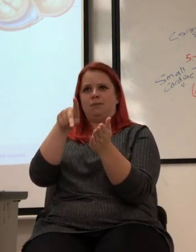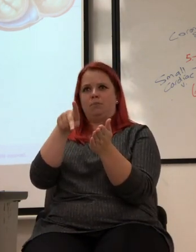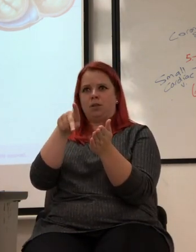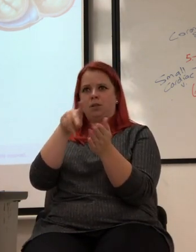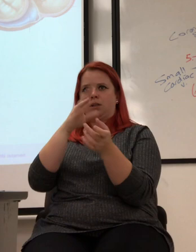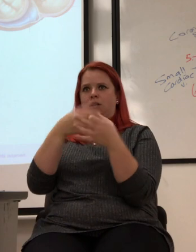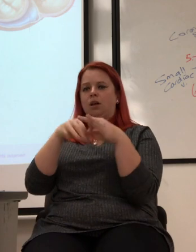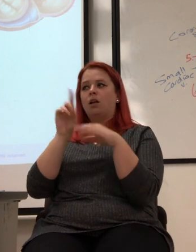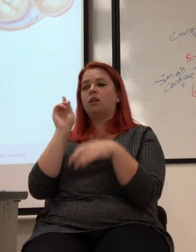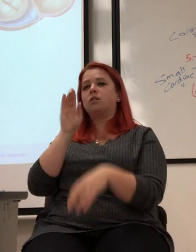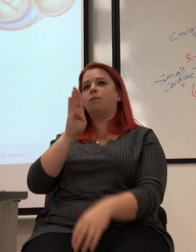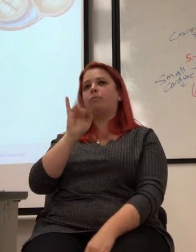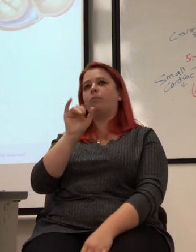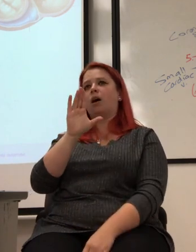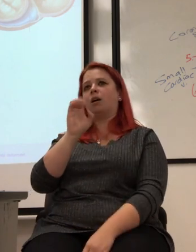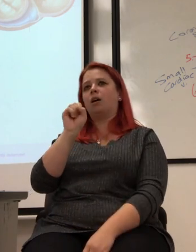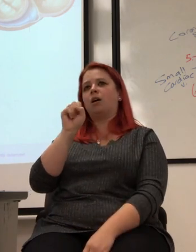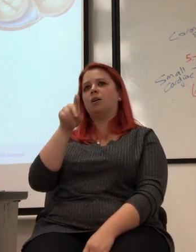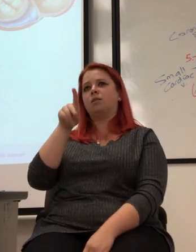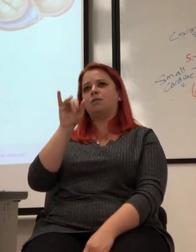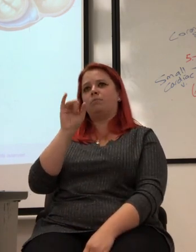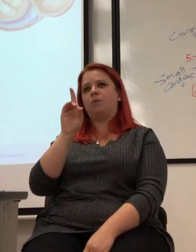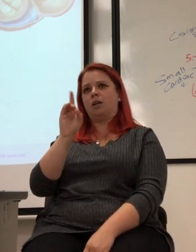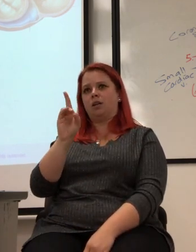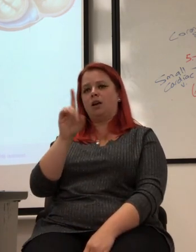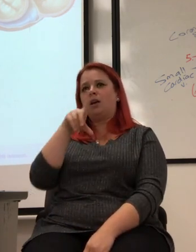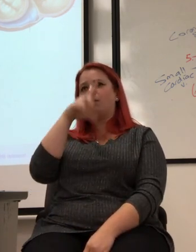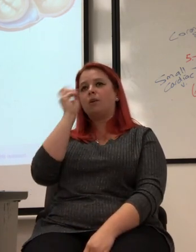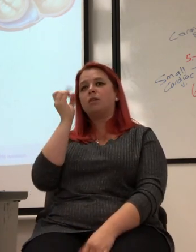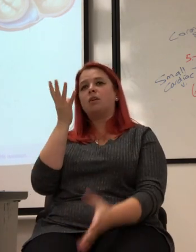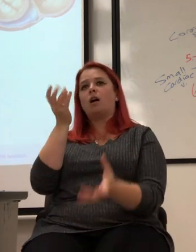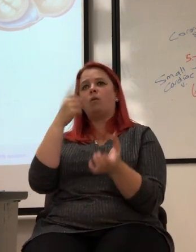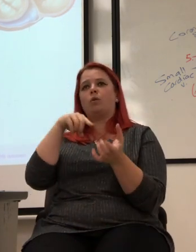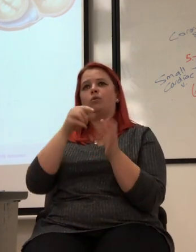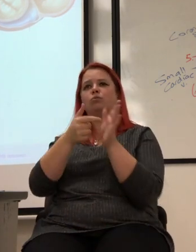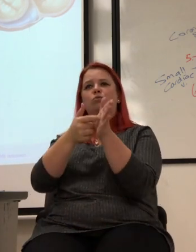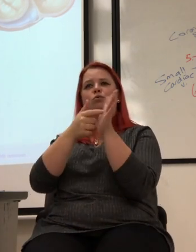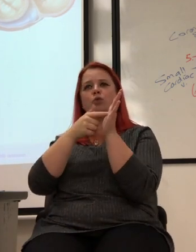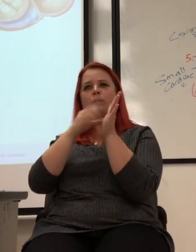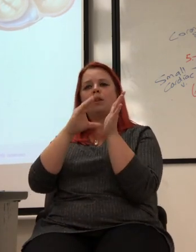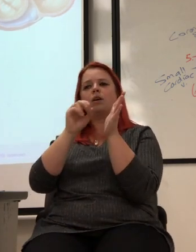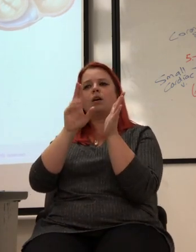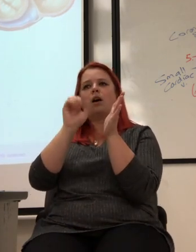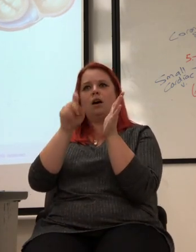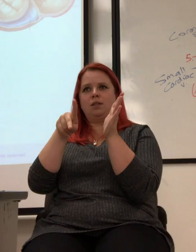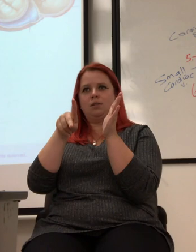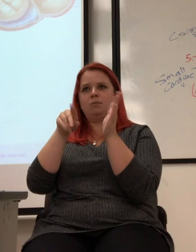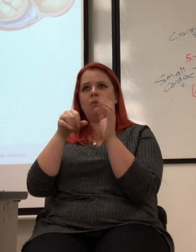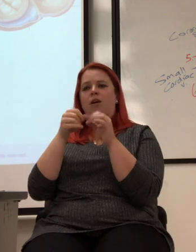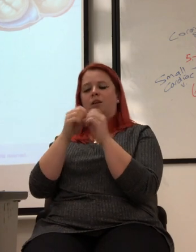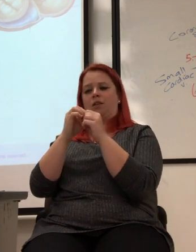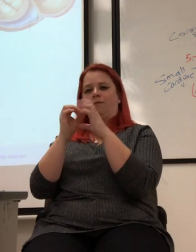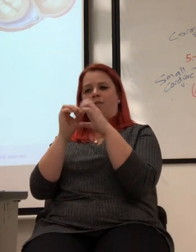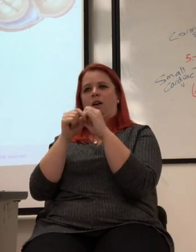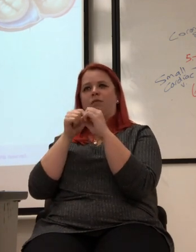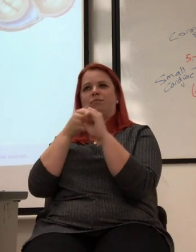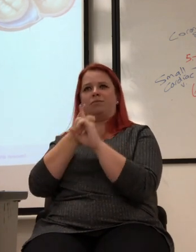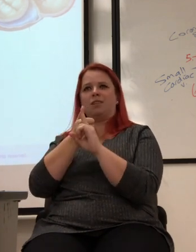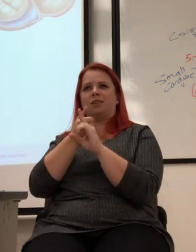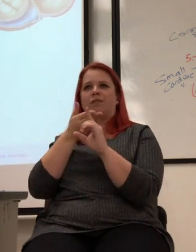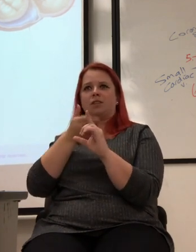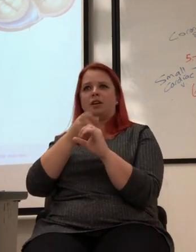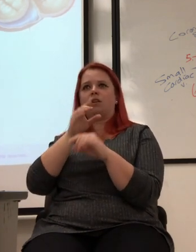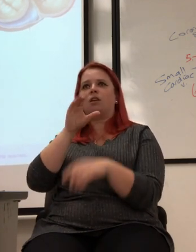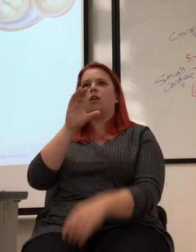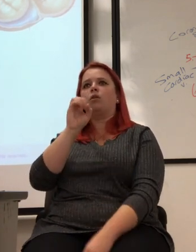is bicuspid, because I want you to point to the cusp, that's the valve. The chordae tendineae and